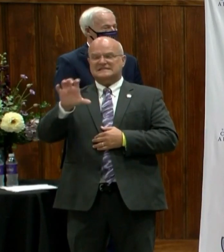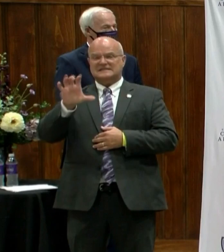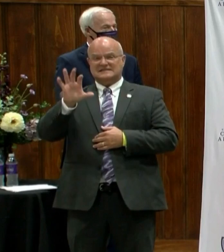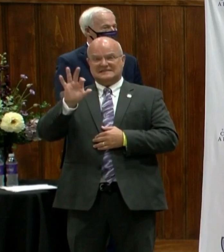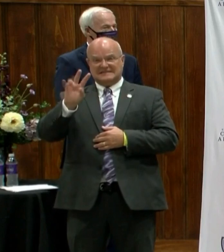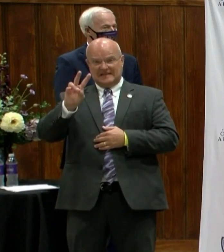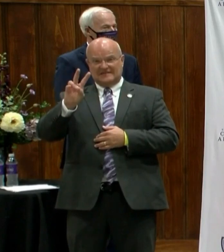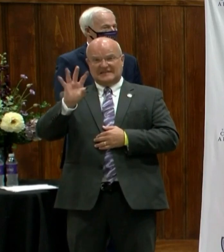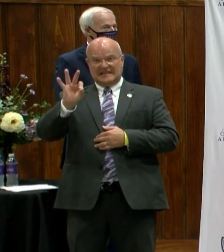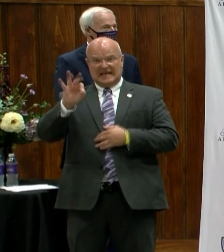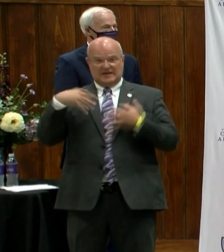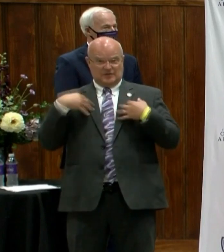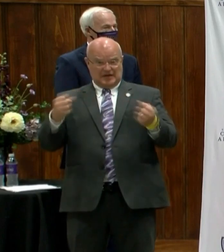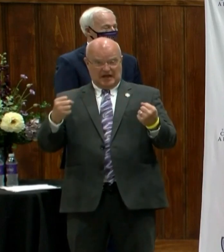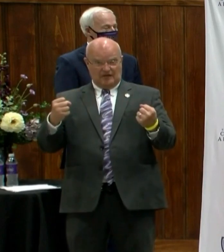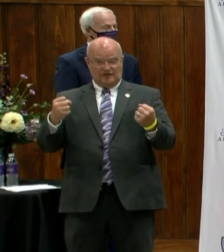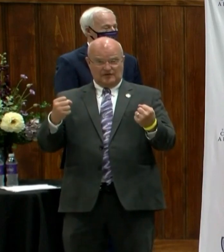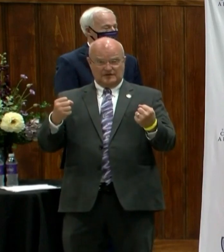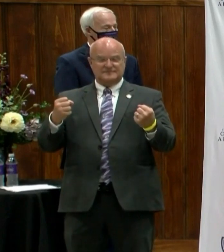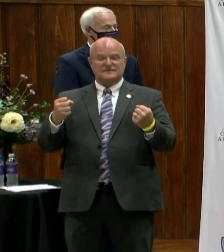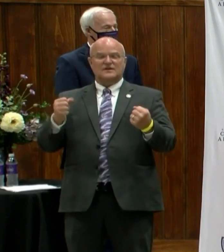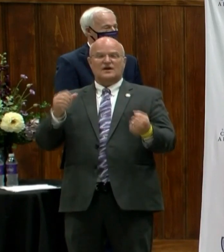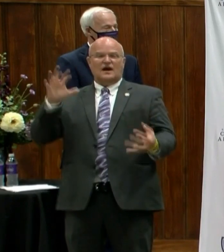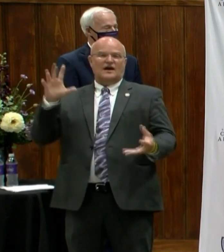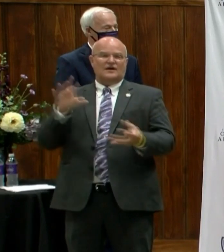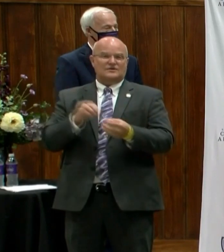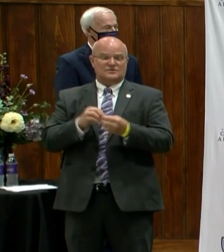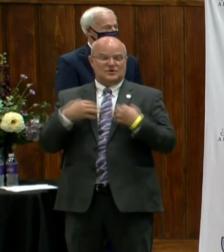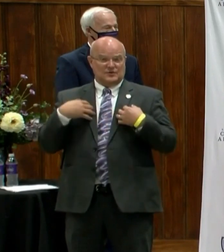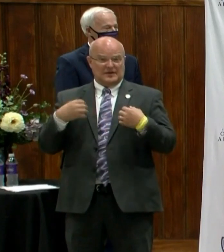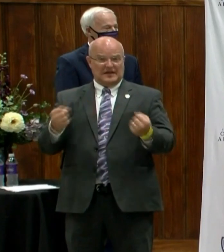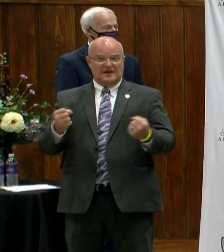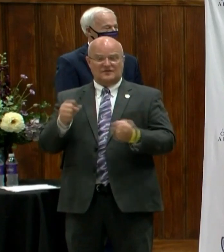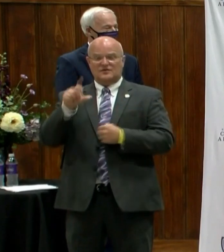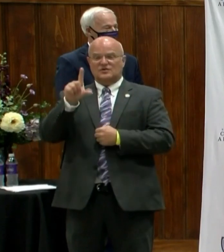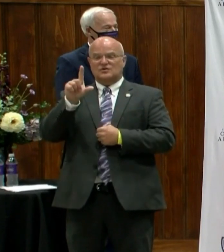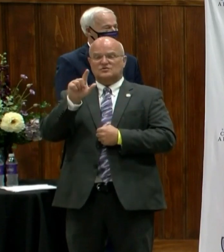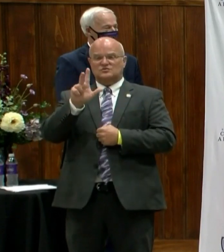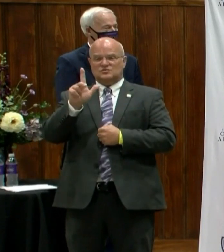679 recovered since yesterday. So our total recovered is